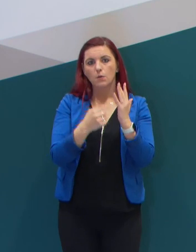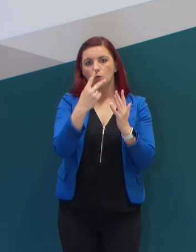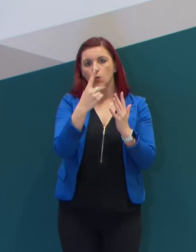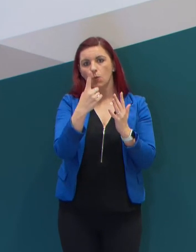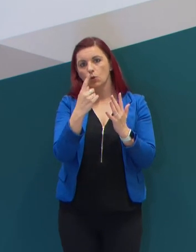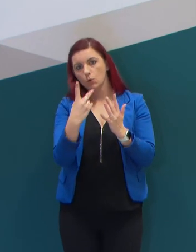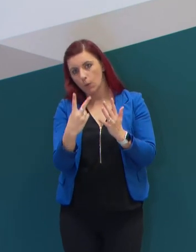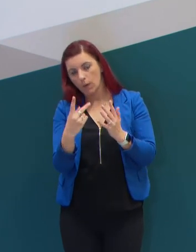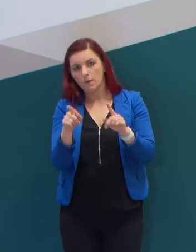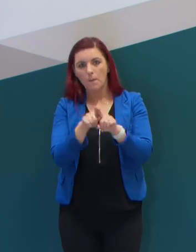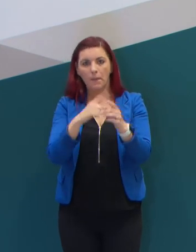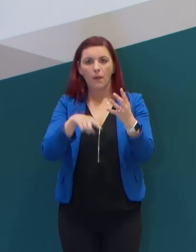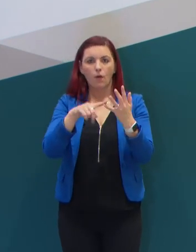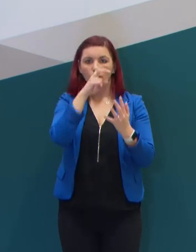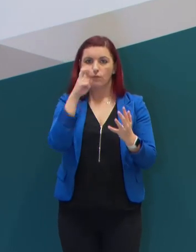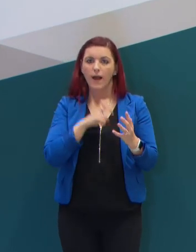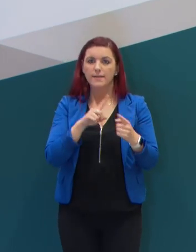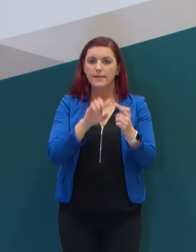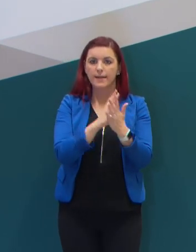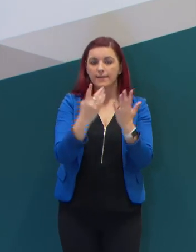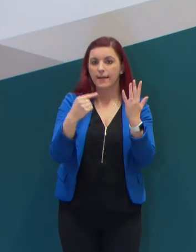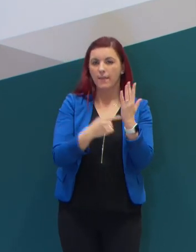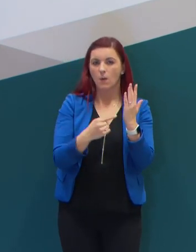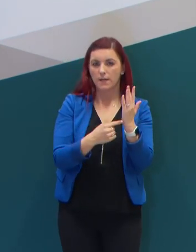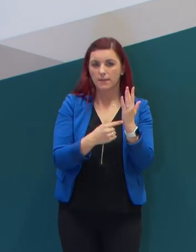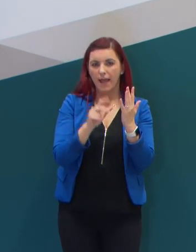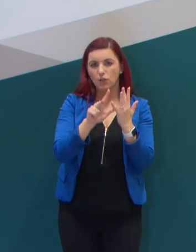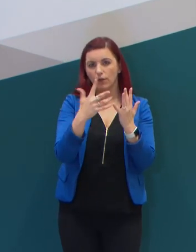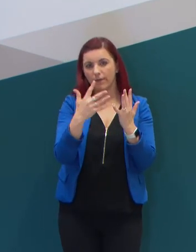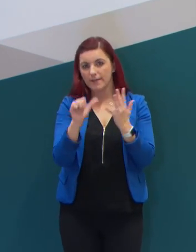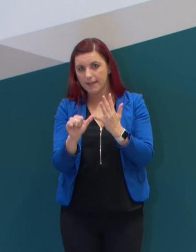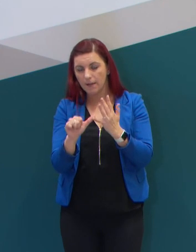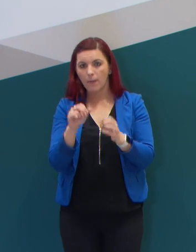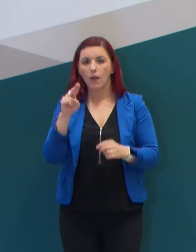29,212. In France, 19,856. And in the United Kingdom,